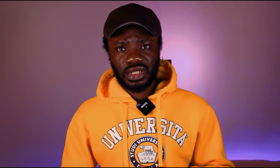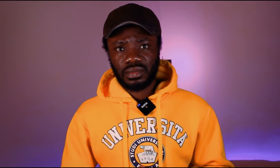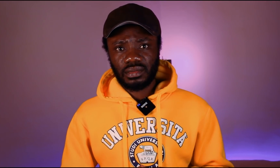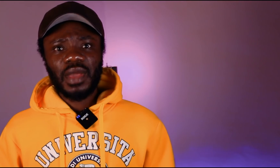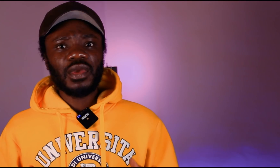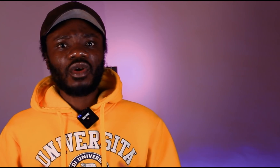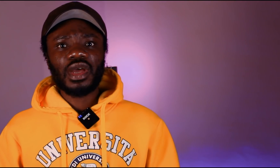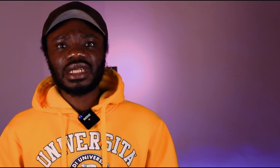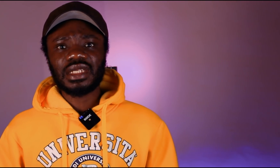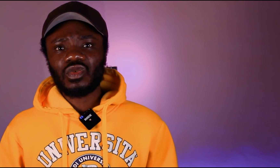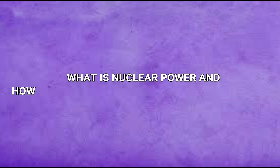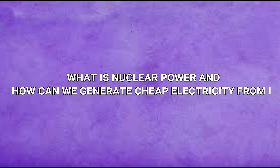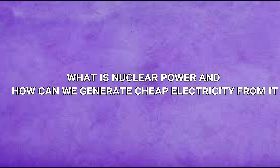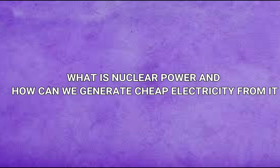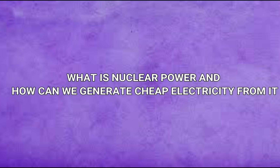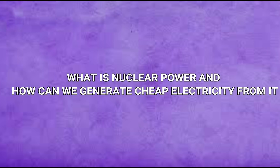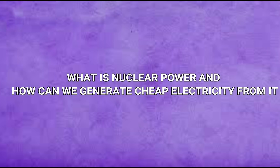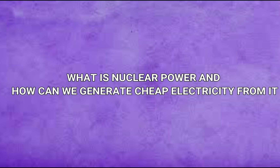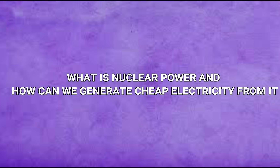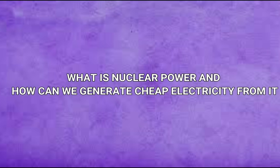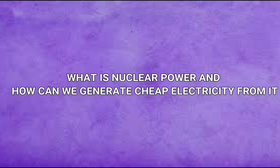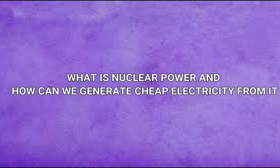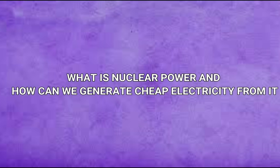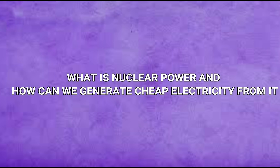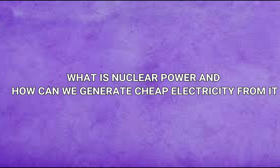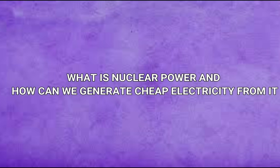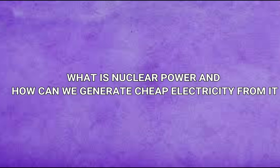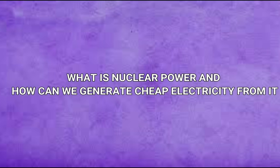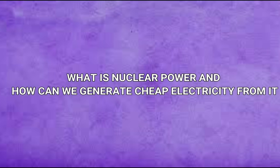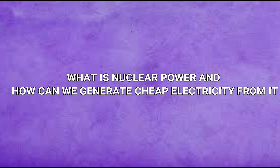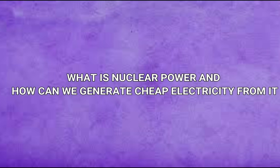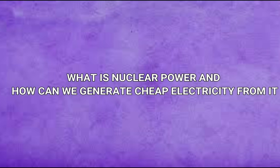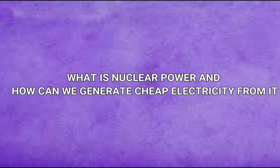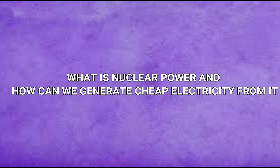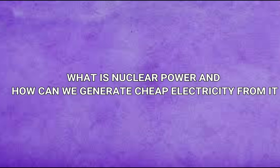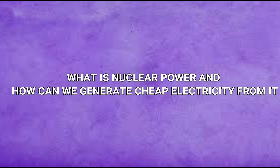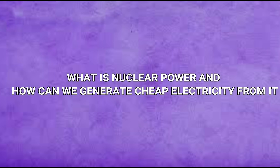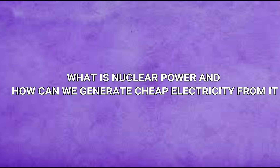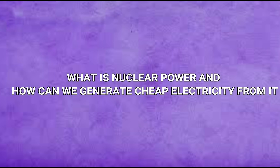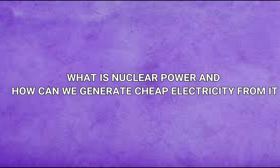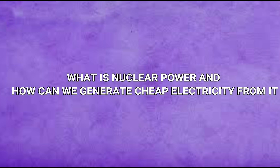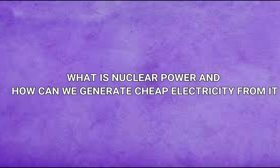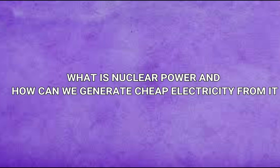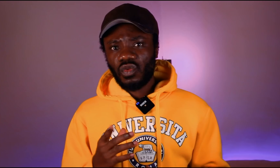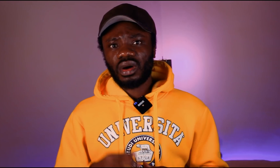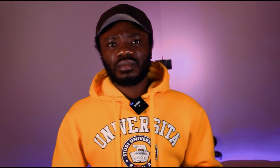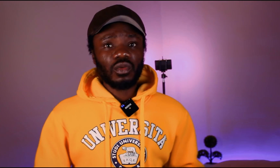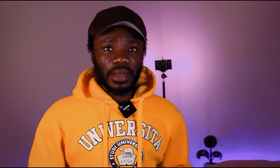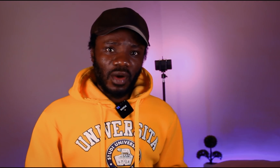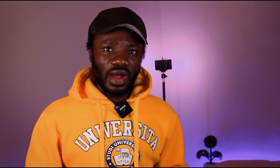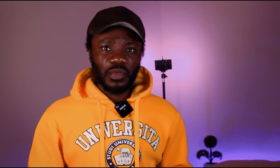pollution. Maybe your question is what is nuclear power and how can we generate cheap electricity from it?